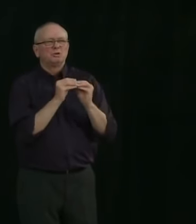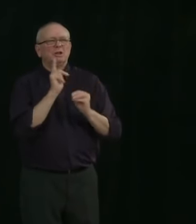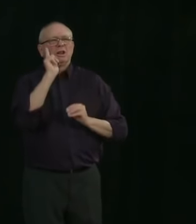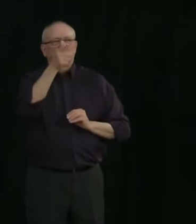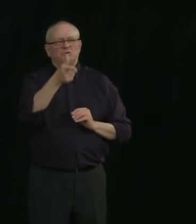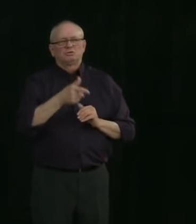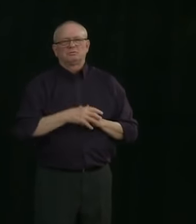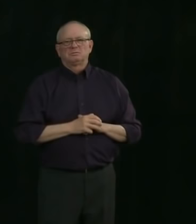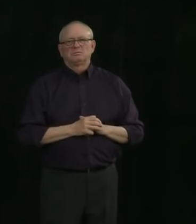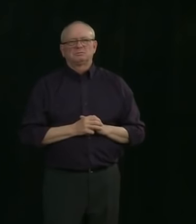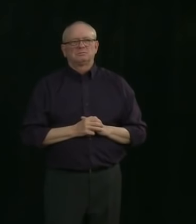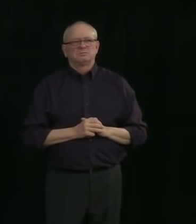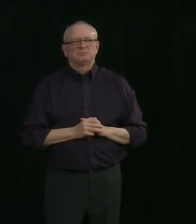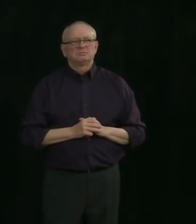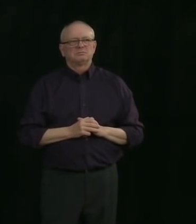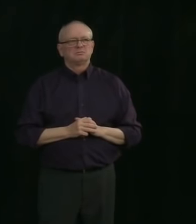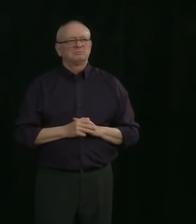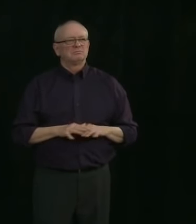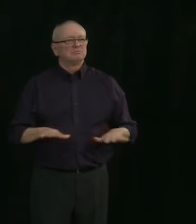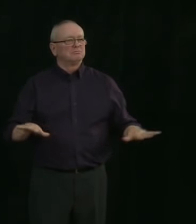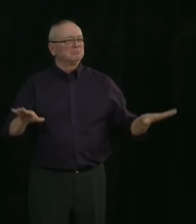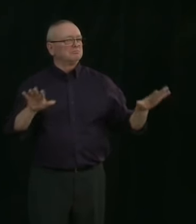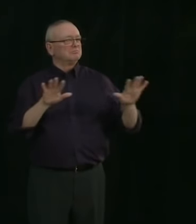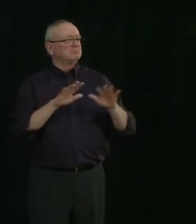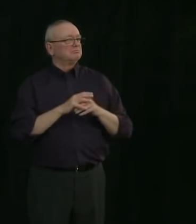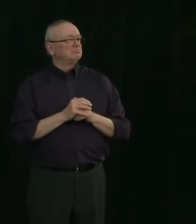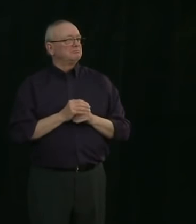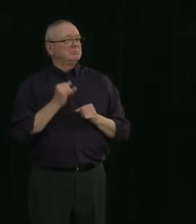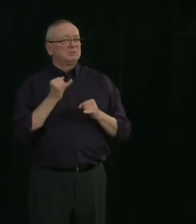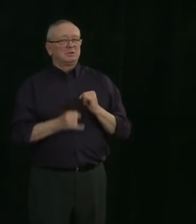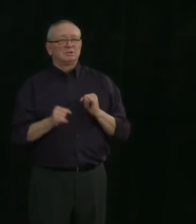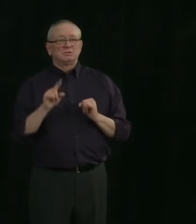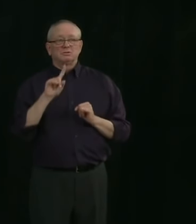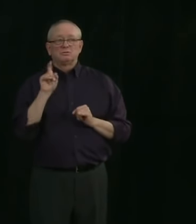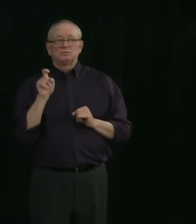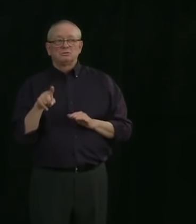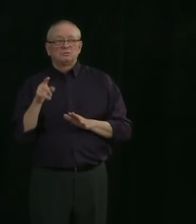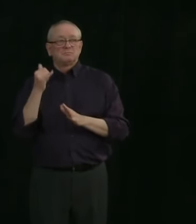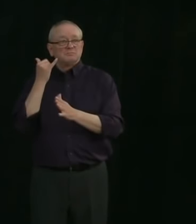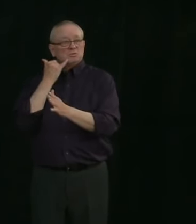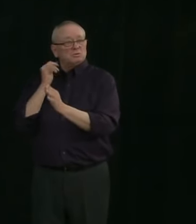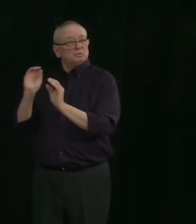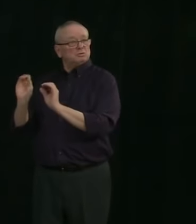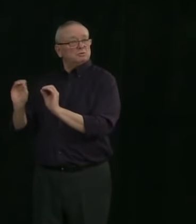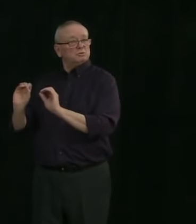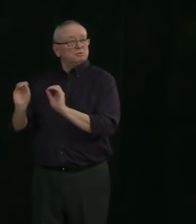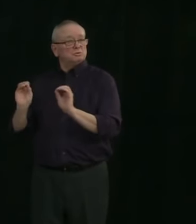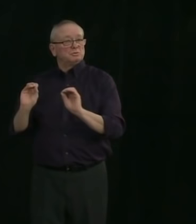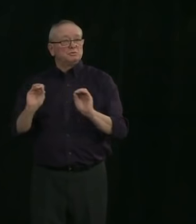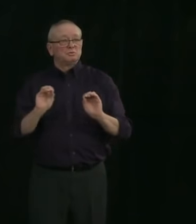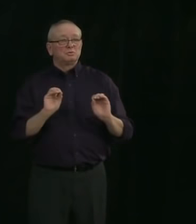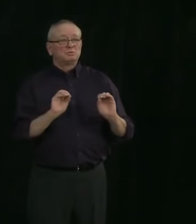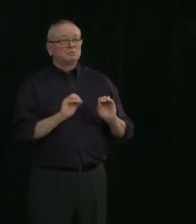Any final questions in the room or on the phone? I'm not seeing any on the phone. Any in the room have any final questions before we close it for the